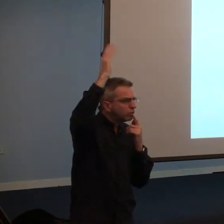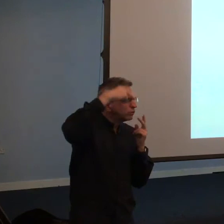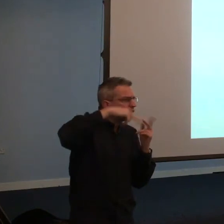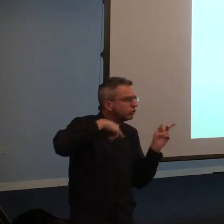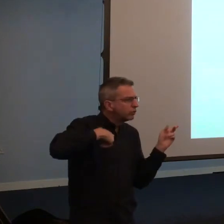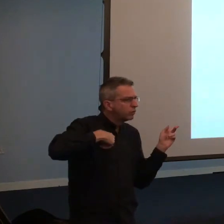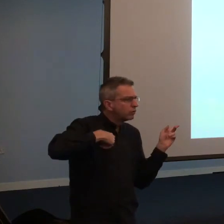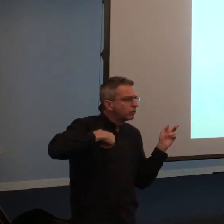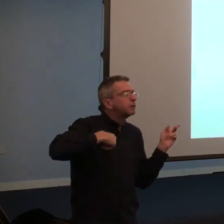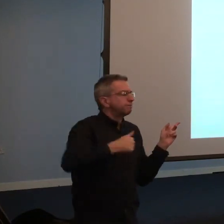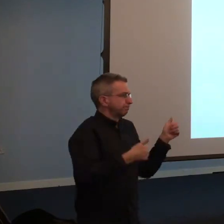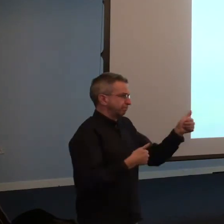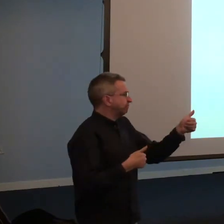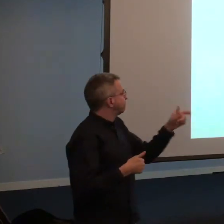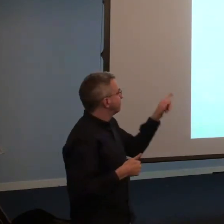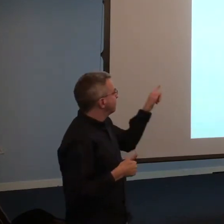Mm-hmm. Okay.